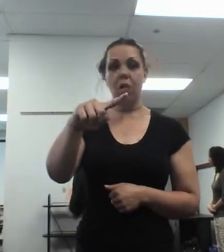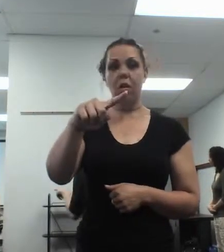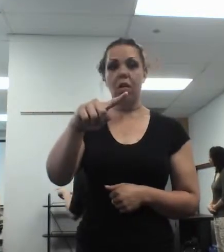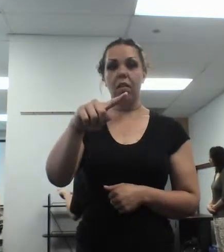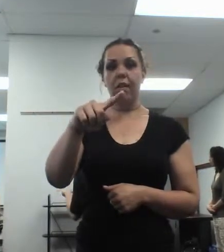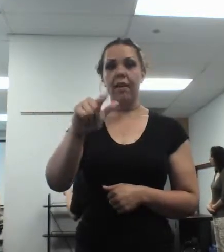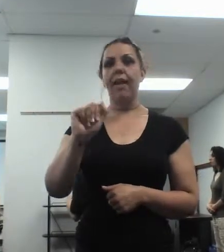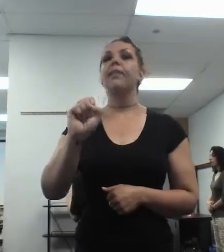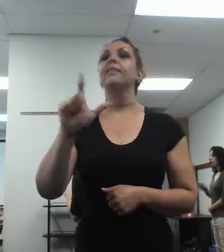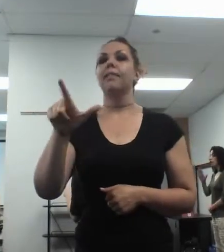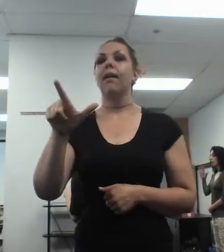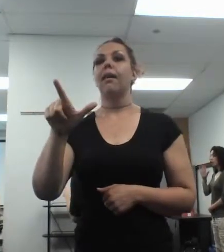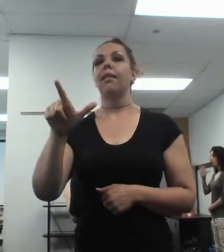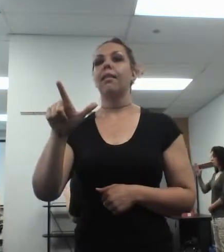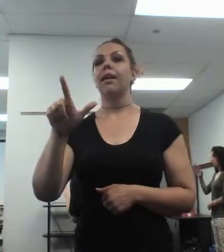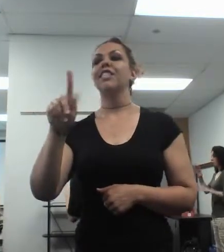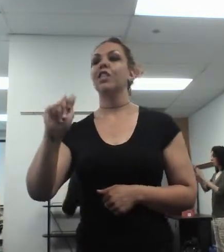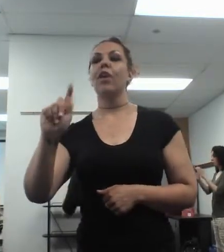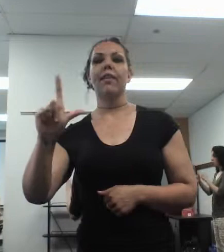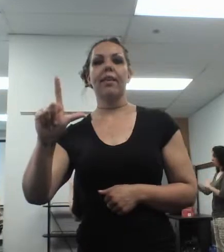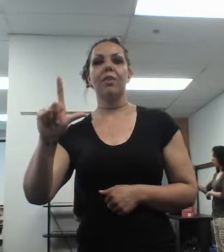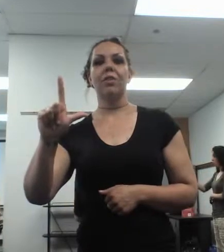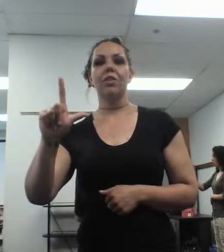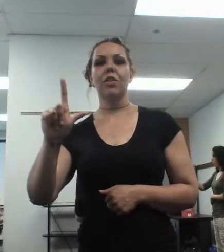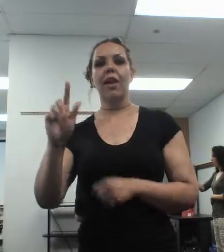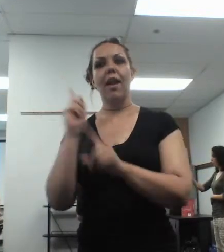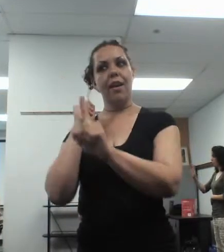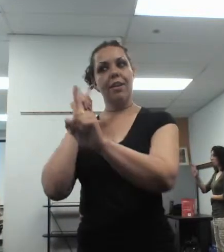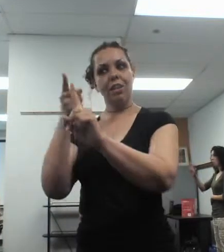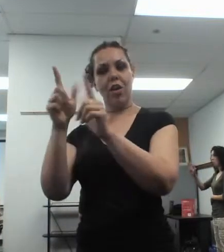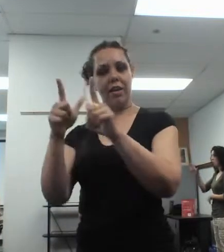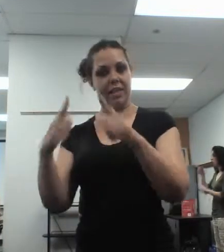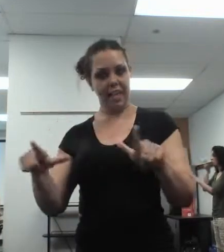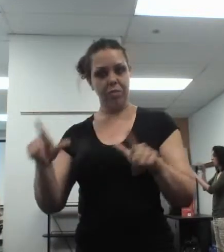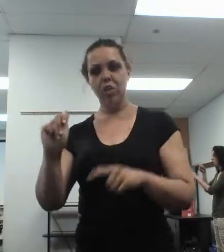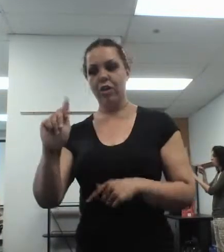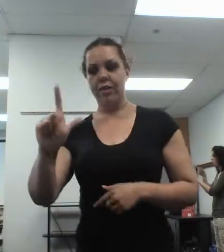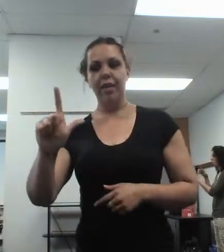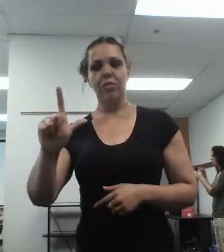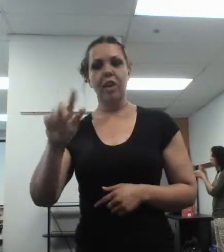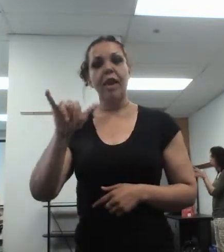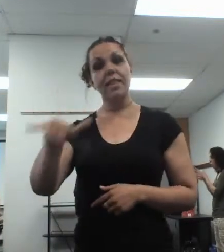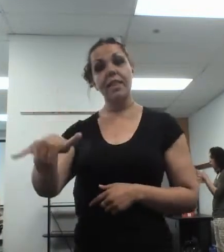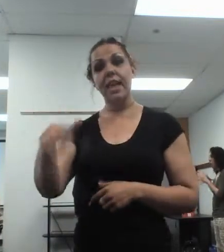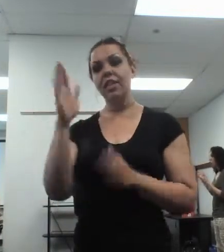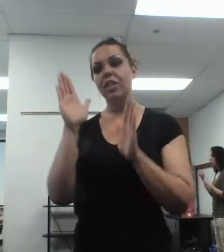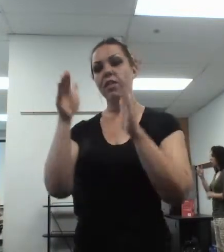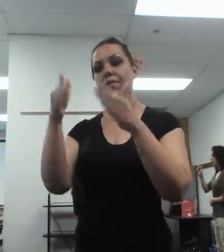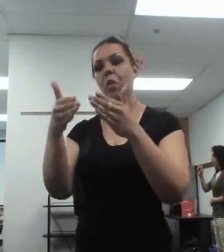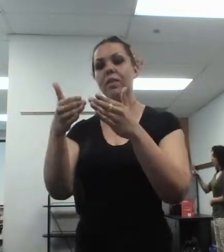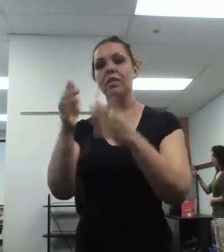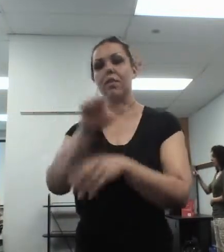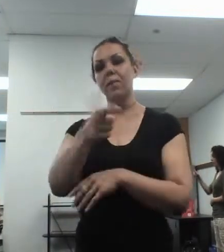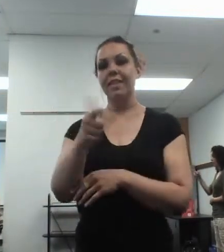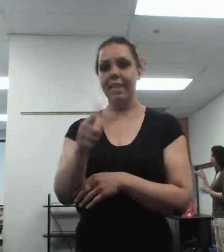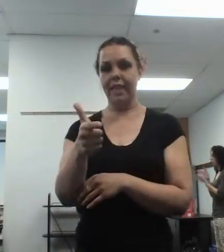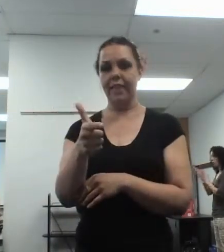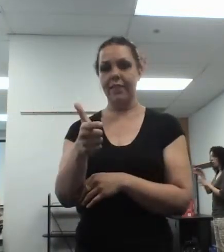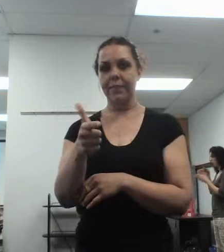ASL. That's what you're working on. That's what your focus is going to be for consecutive. After break, when we come back and you sit and partner